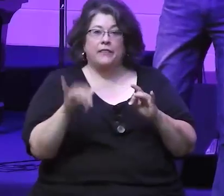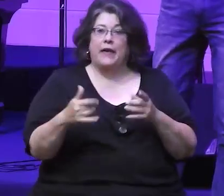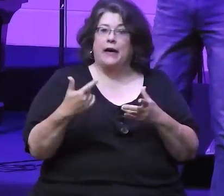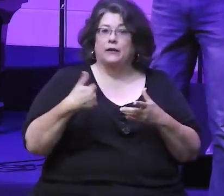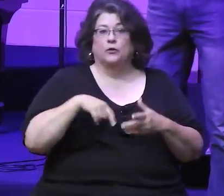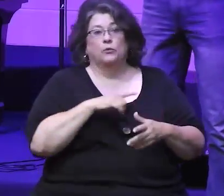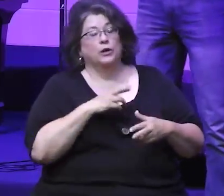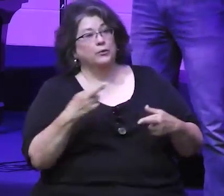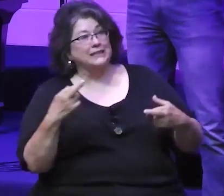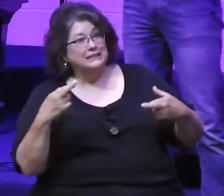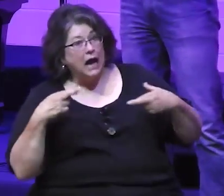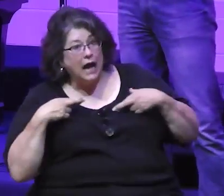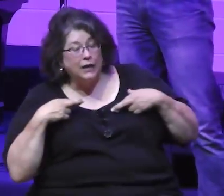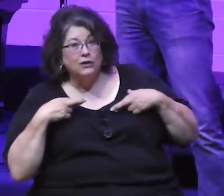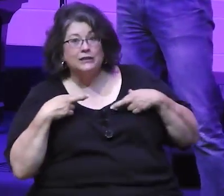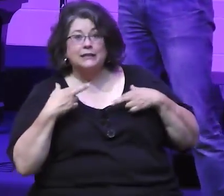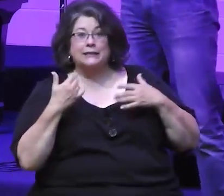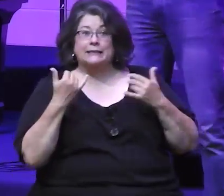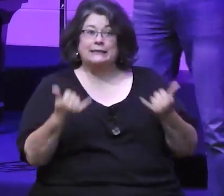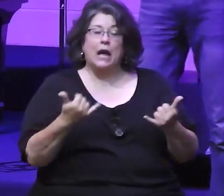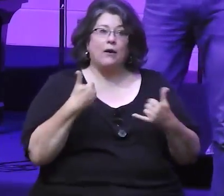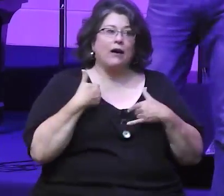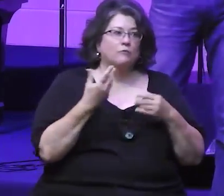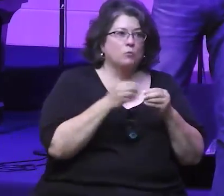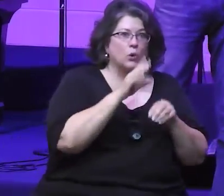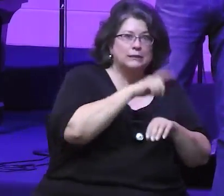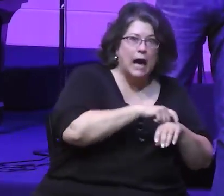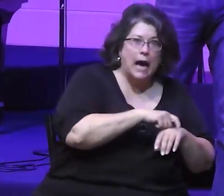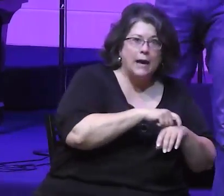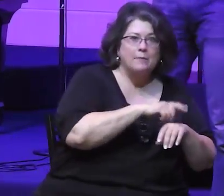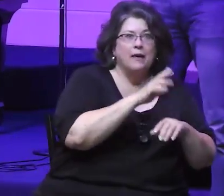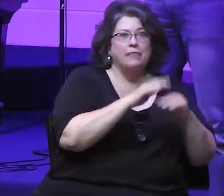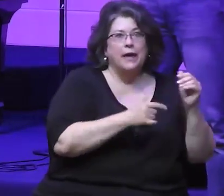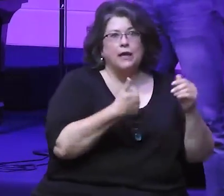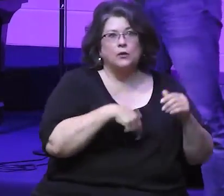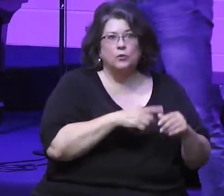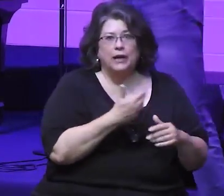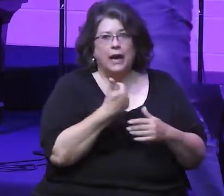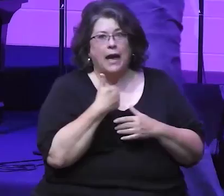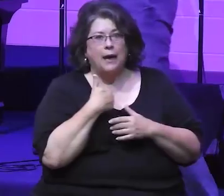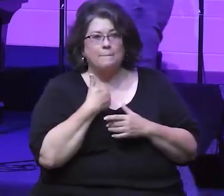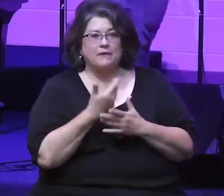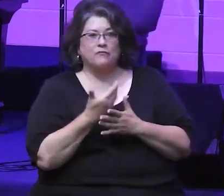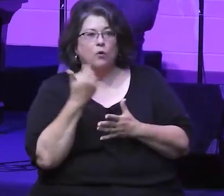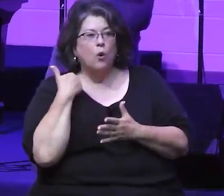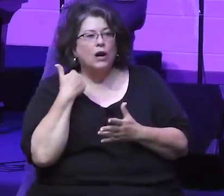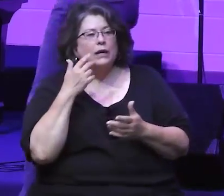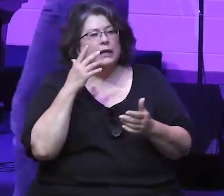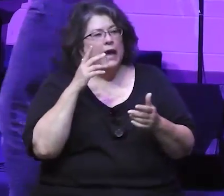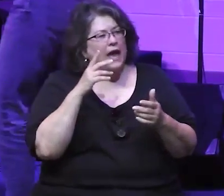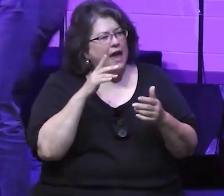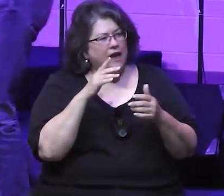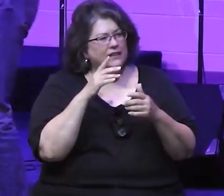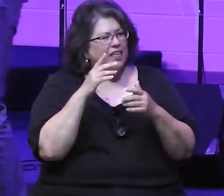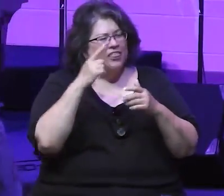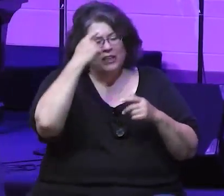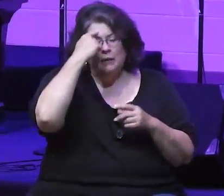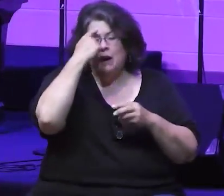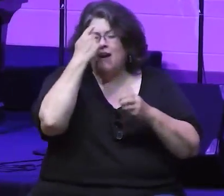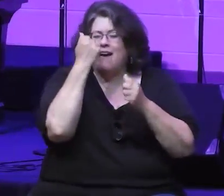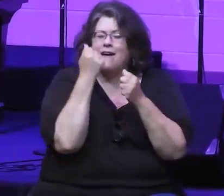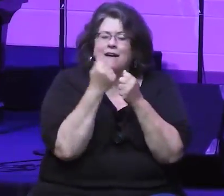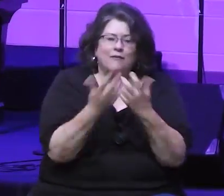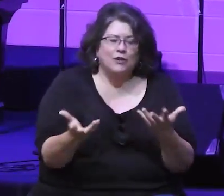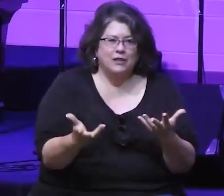and we have an incredible amount of time now that we didn't have in the same way when we were working. What is everything? Get really, really reflective on all